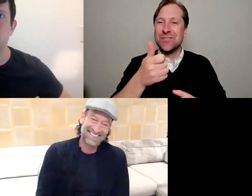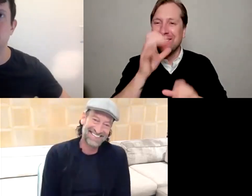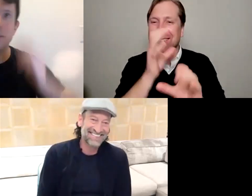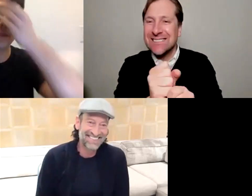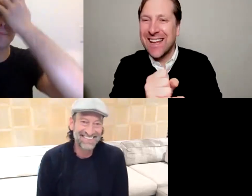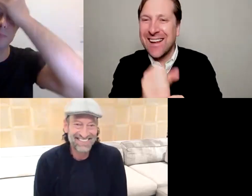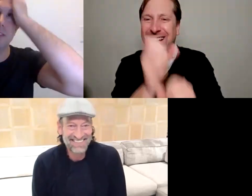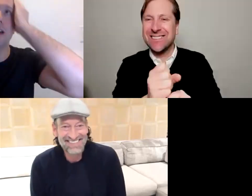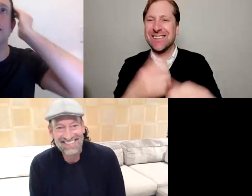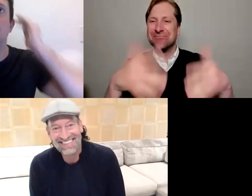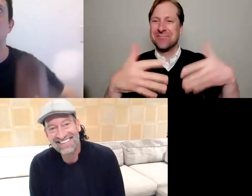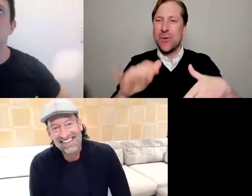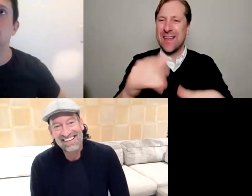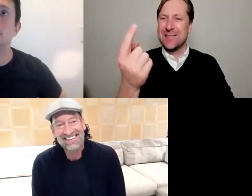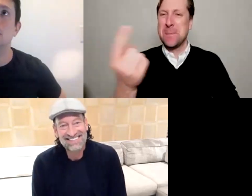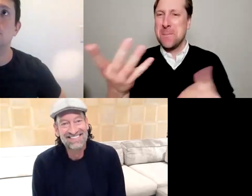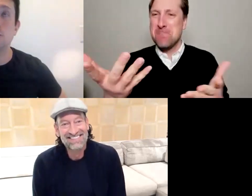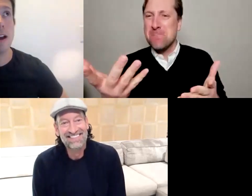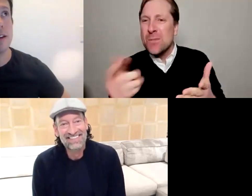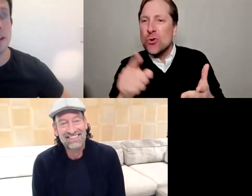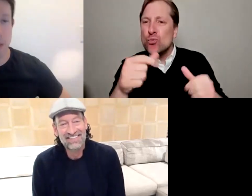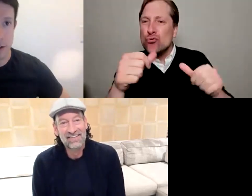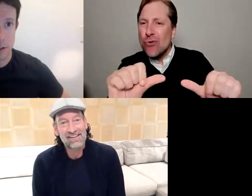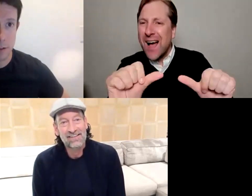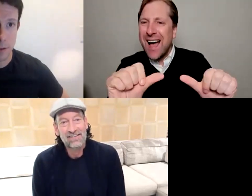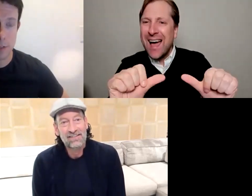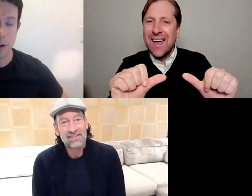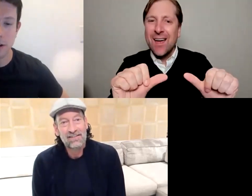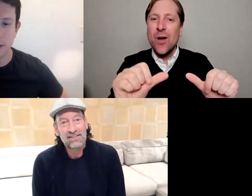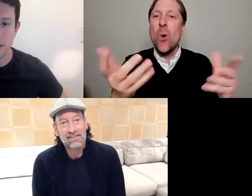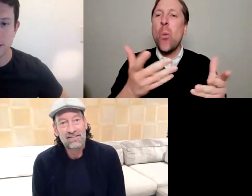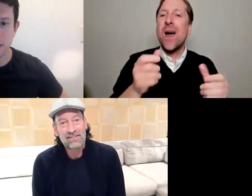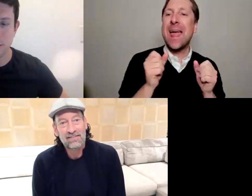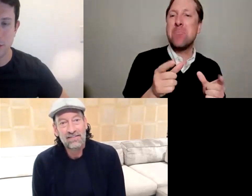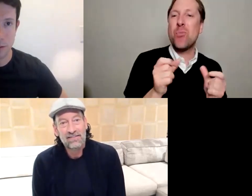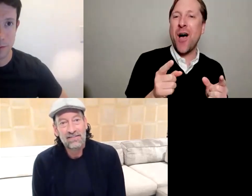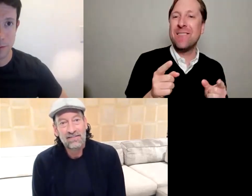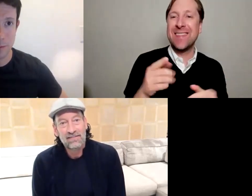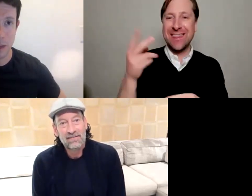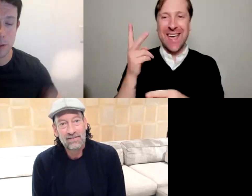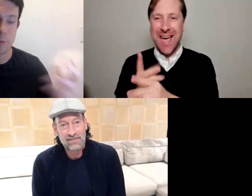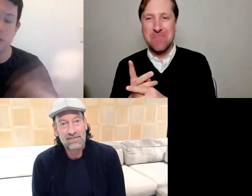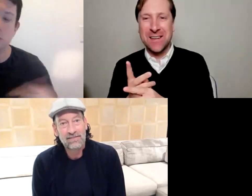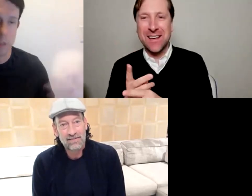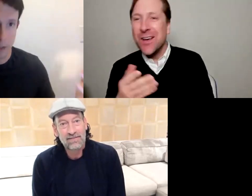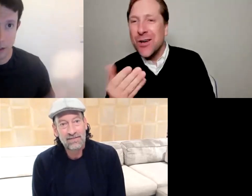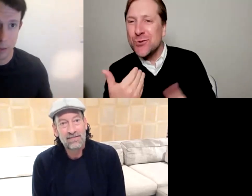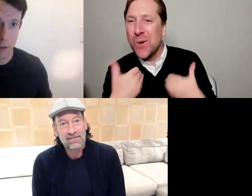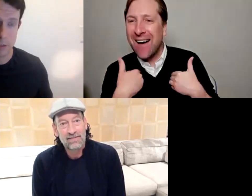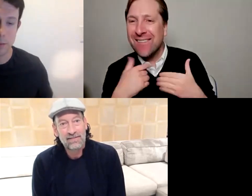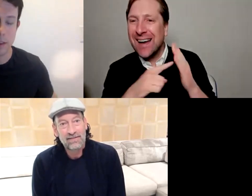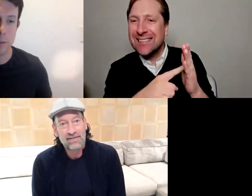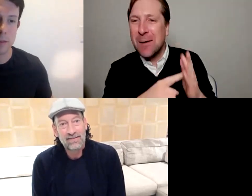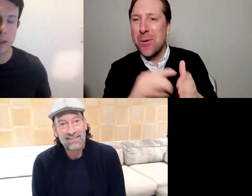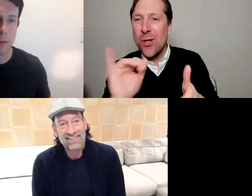if there's something that you tried that made it into the finished product that was a result of that